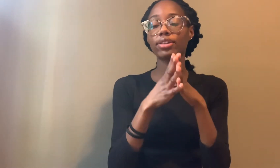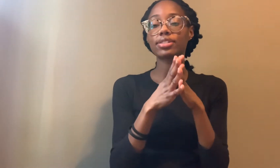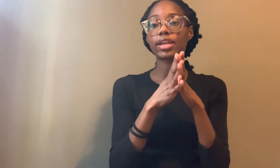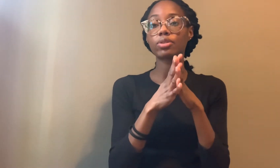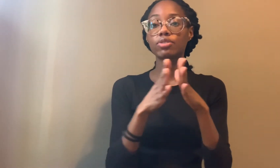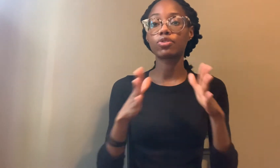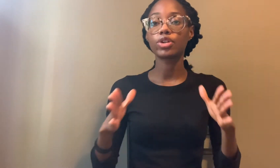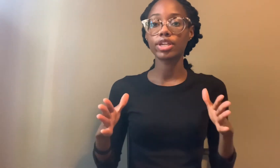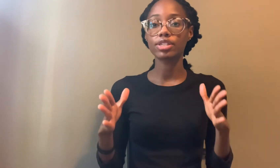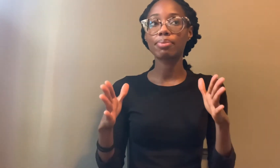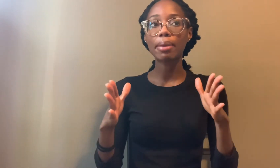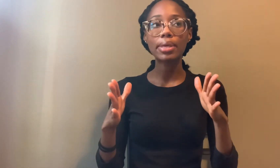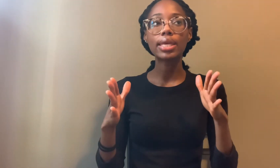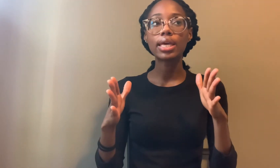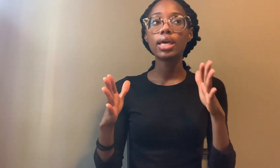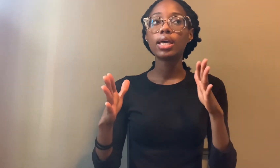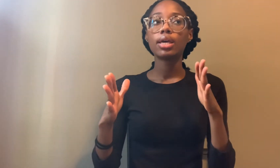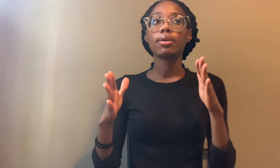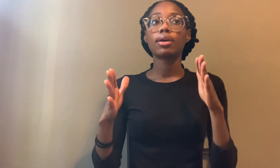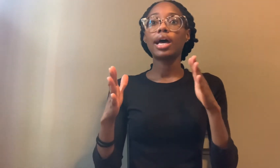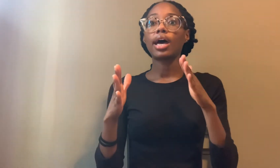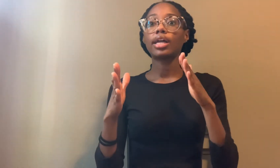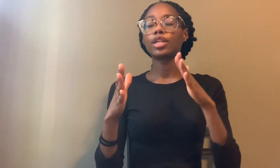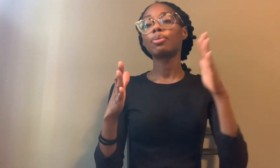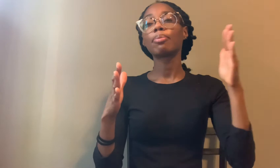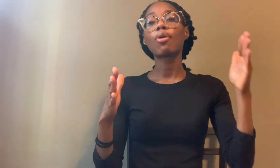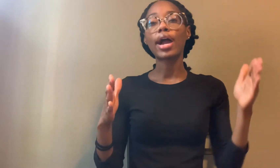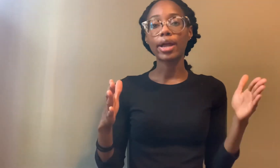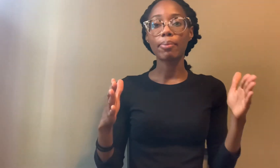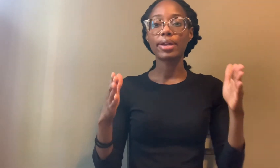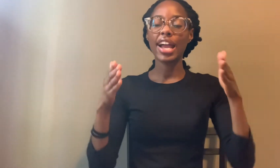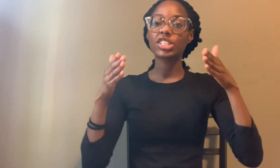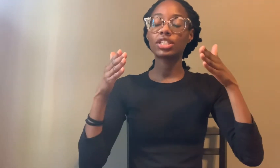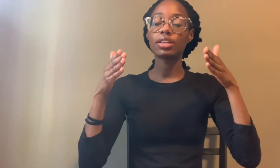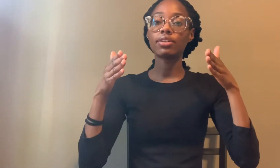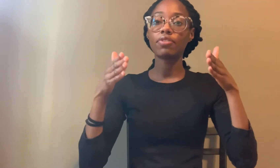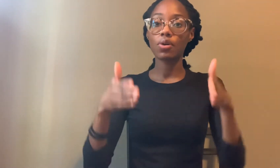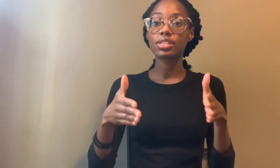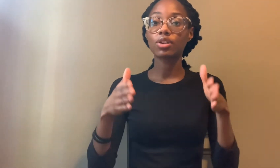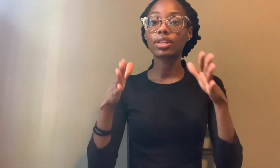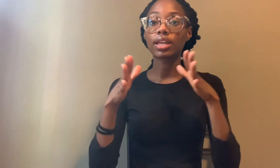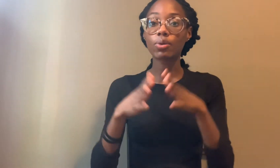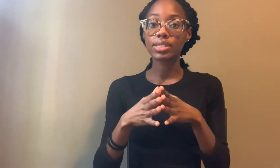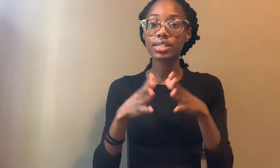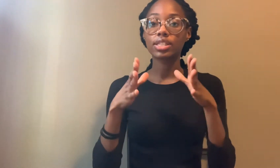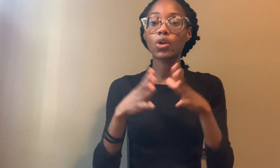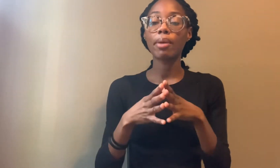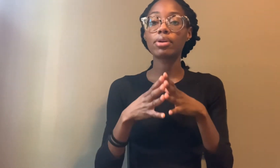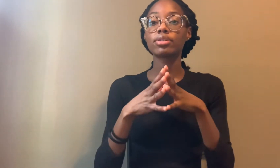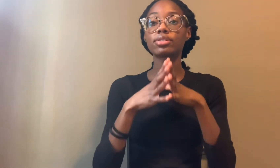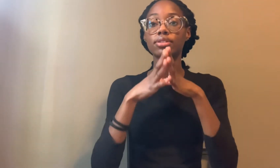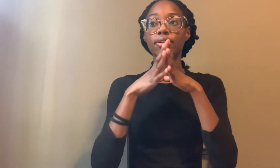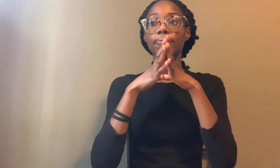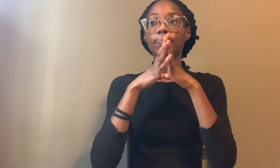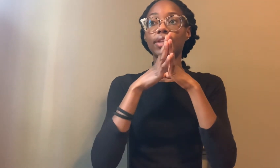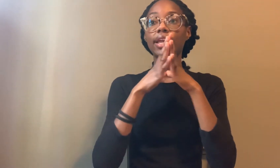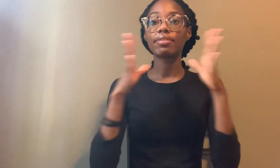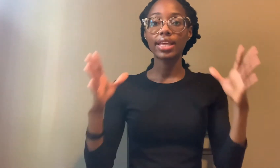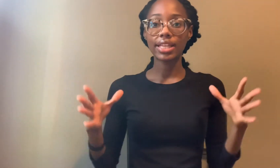language in 4 years. Maybe a little bit prior, but actually focusing on the linguistics, the grammars, and everything that